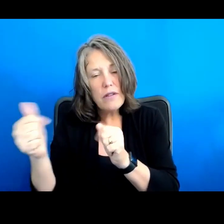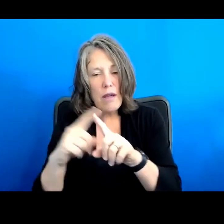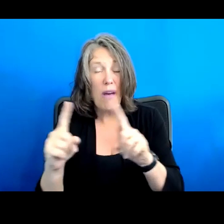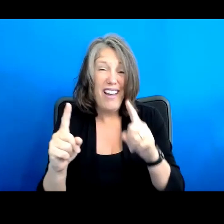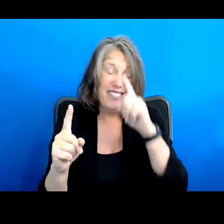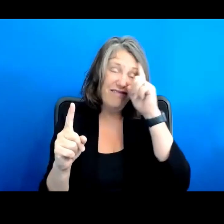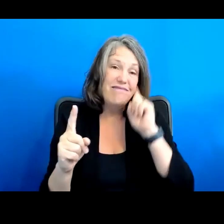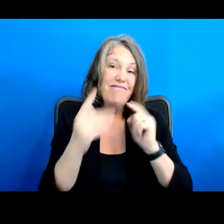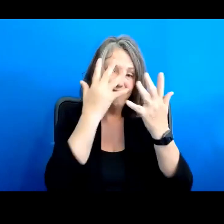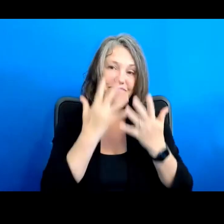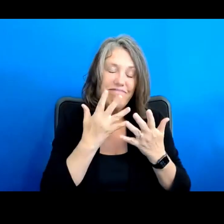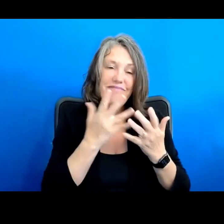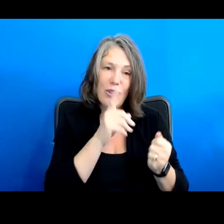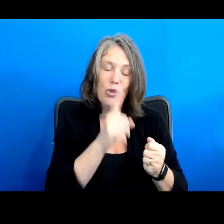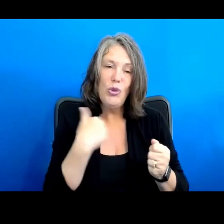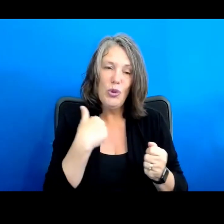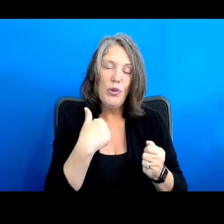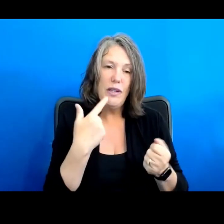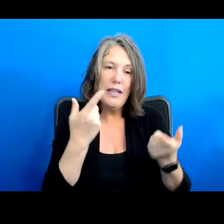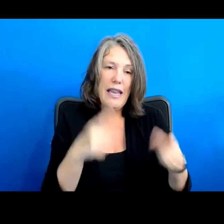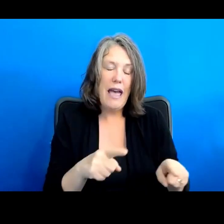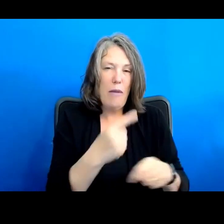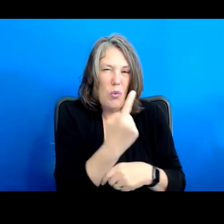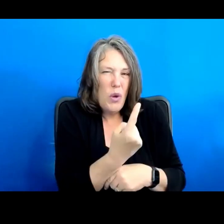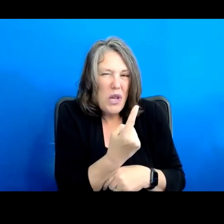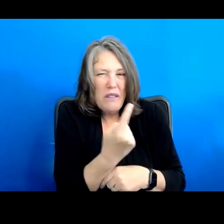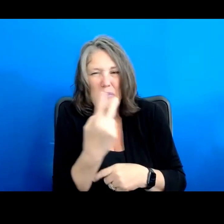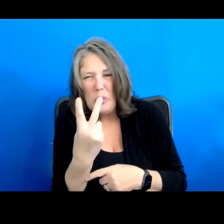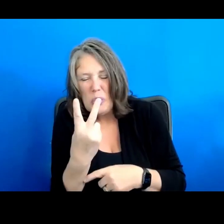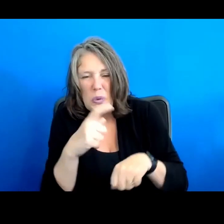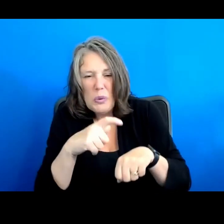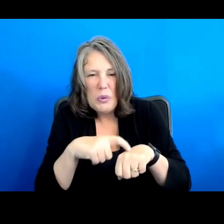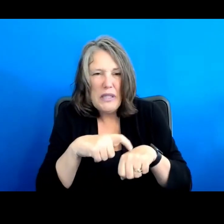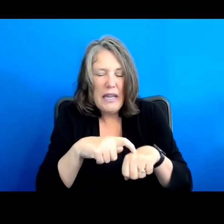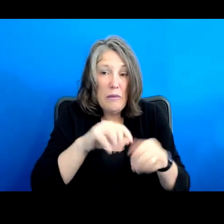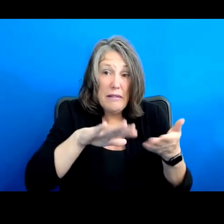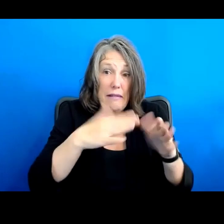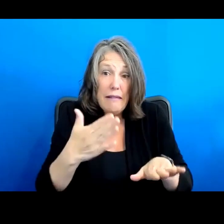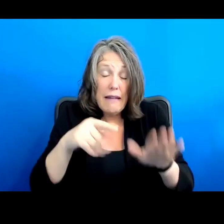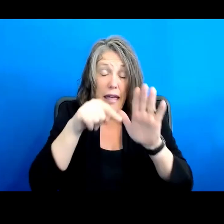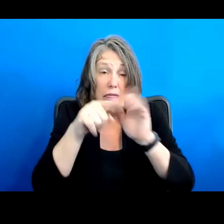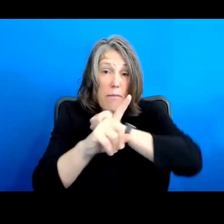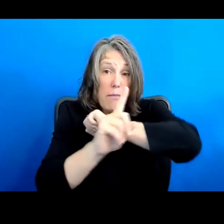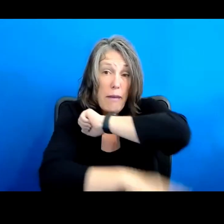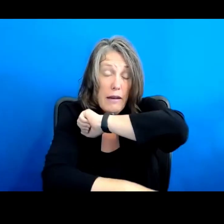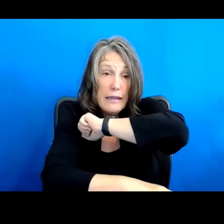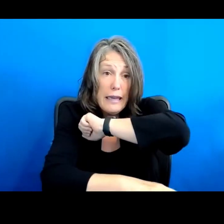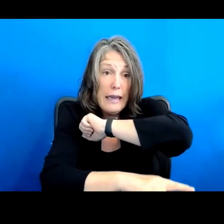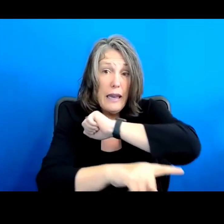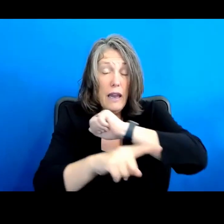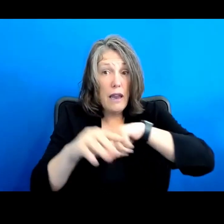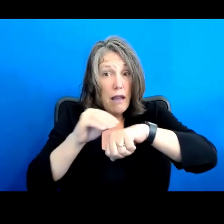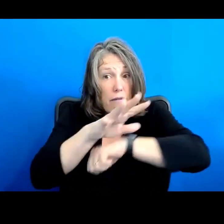or 3 of these, which involved in 1 or 2 instances the death penalty affecting persons